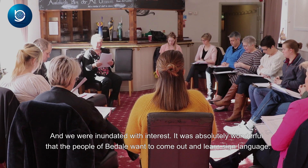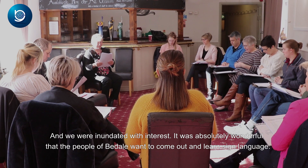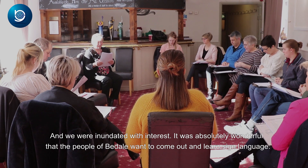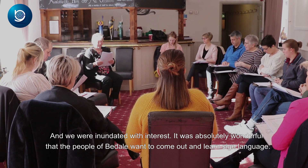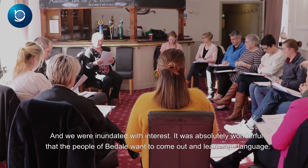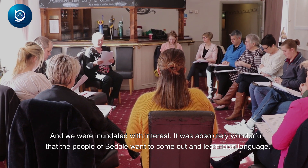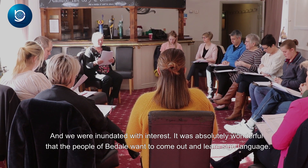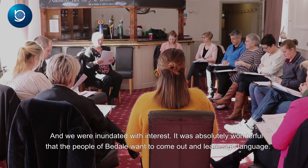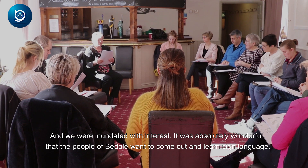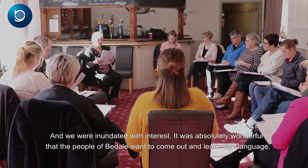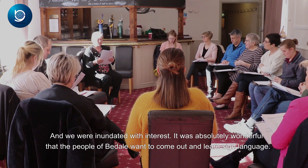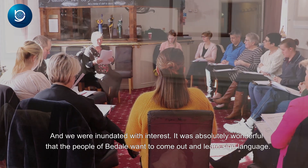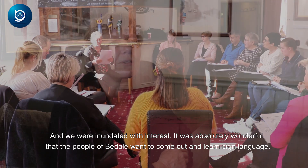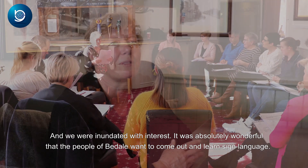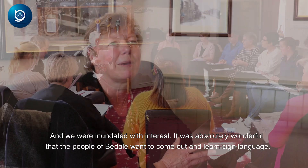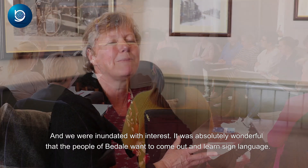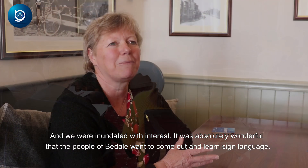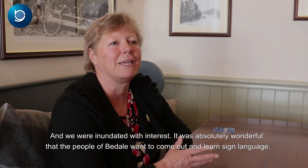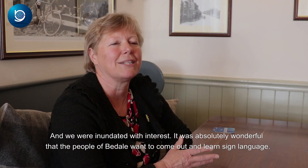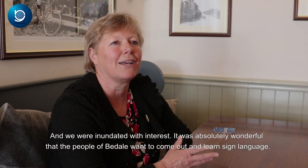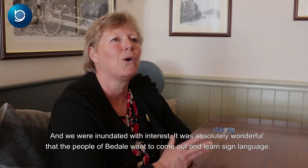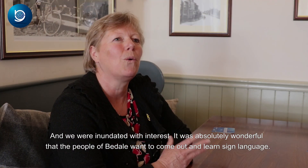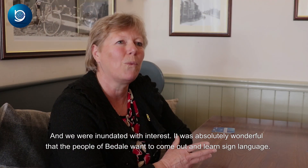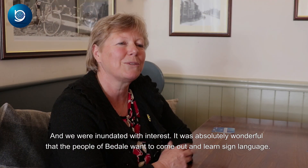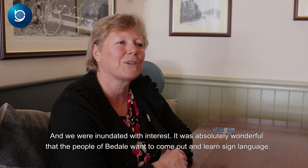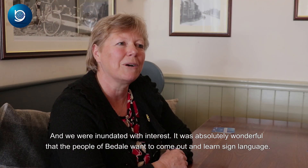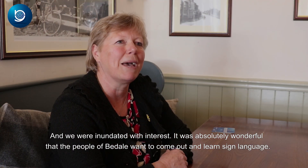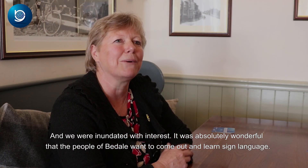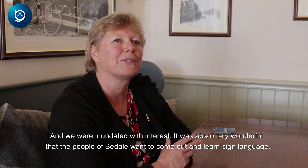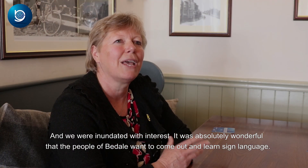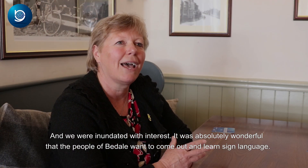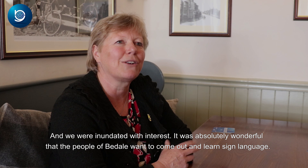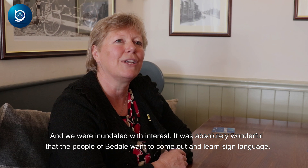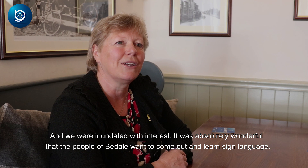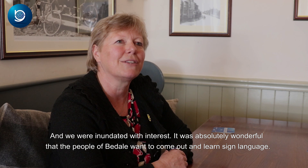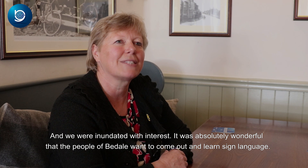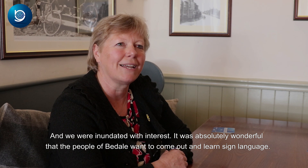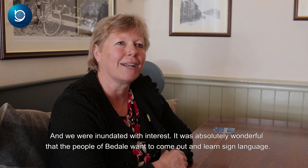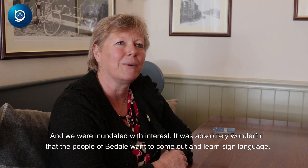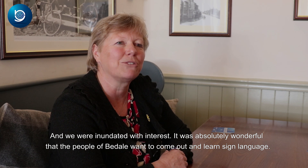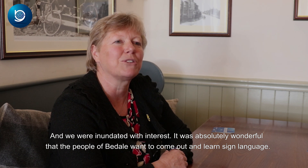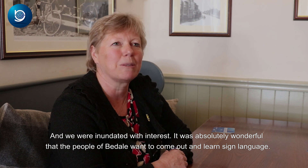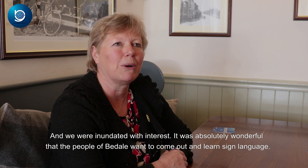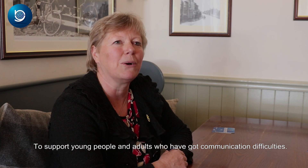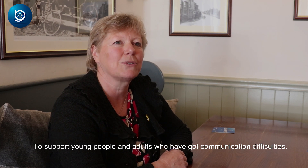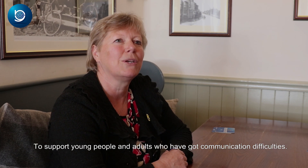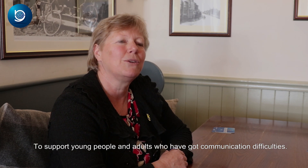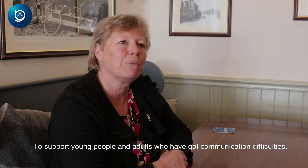interest, it was absolutely wonderful that the people of Beedale want to come out and learn sign language to support young